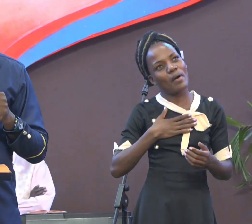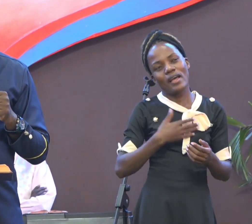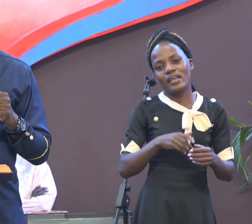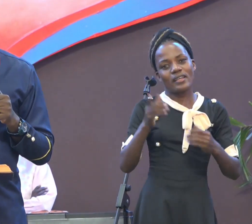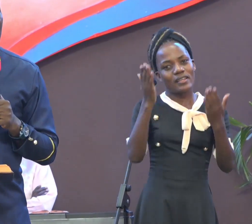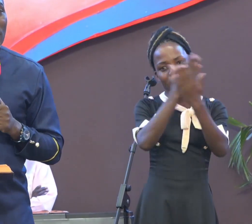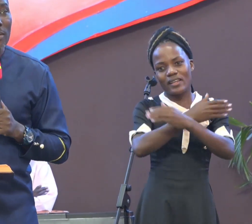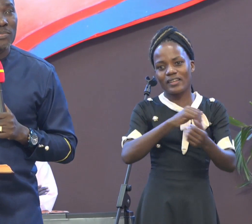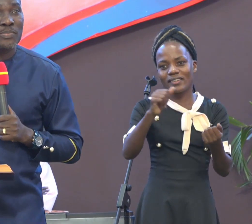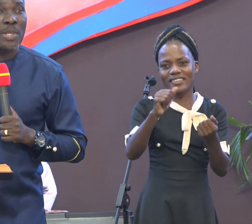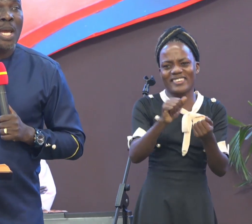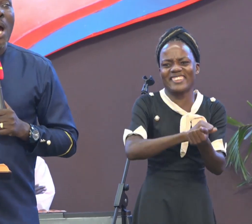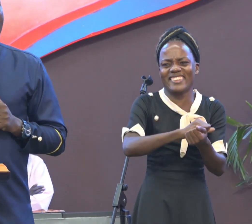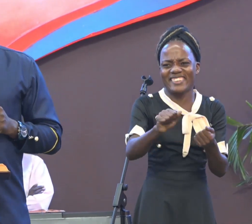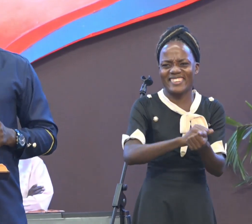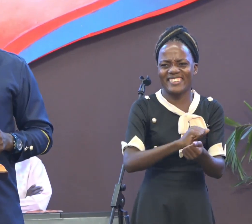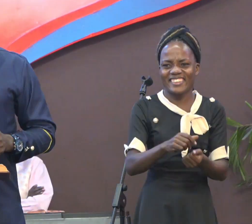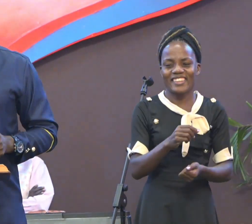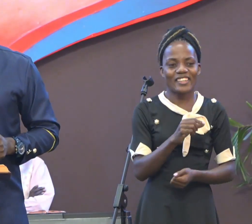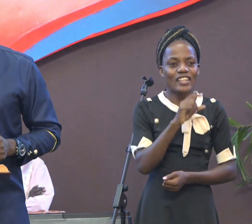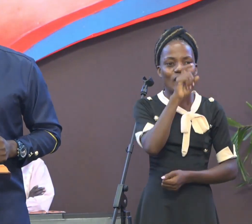wasted, I